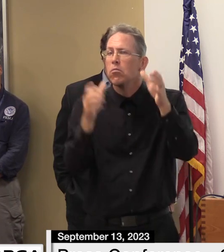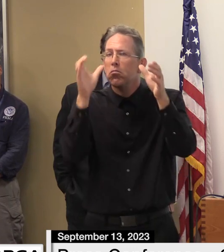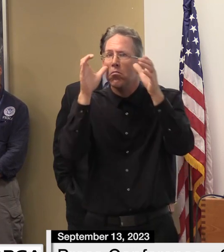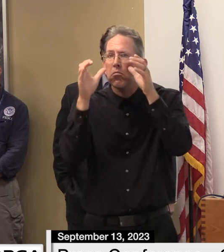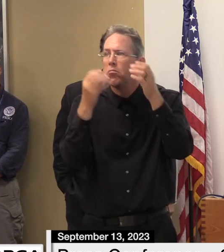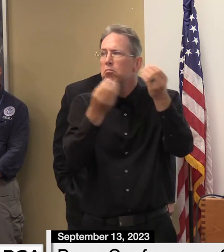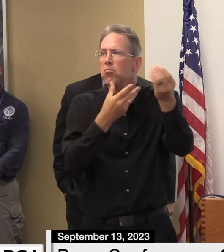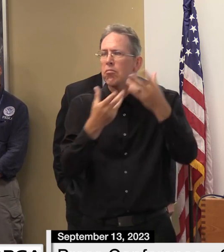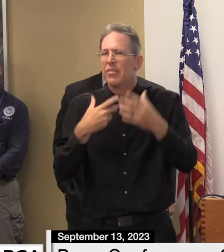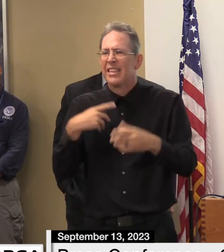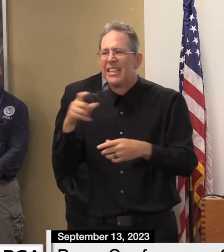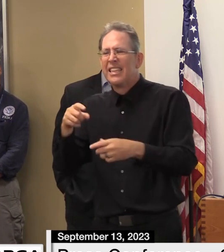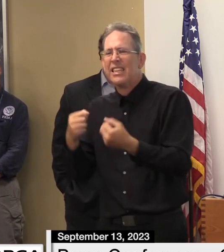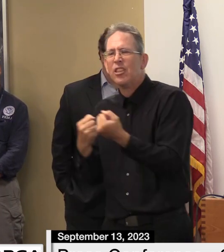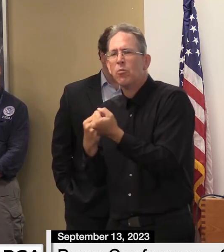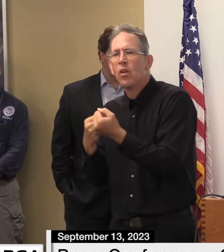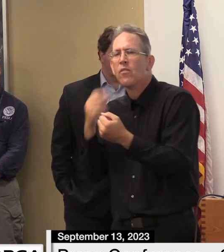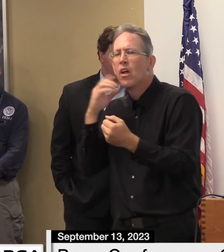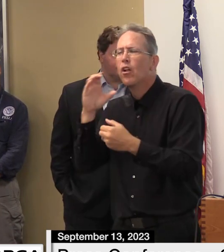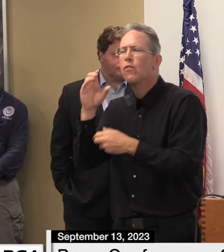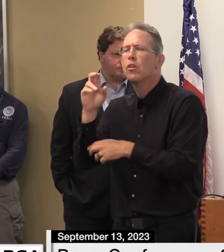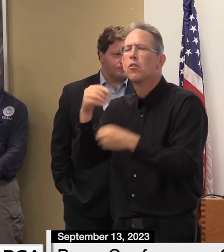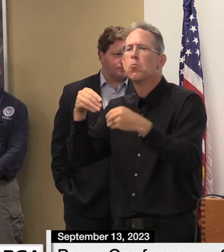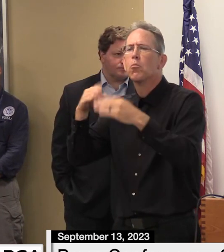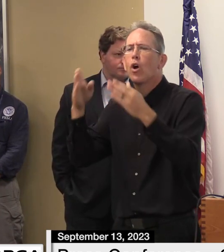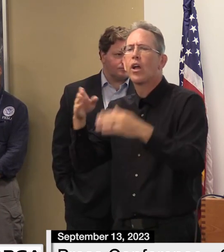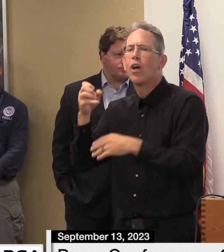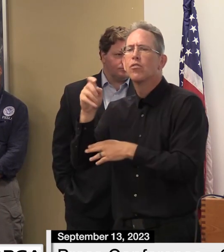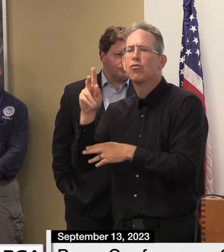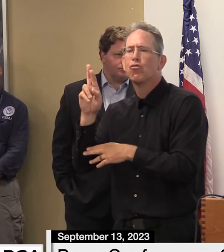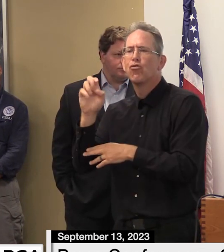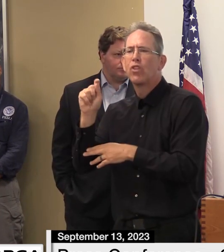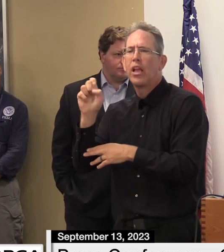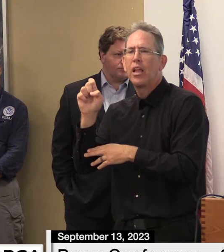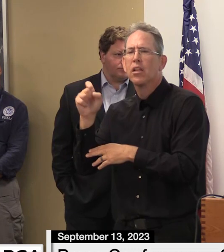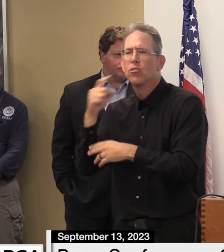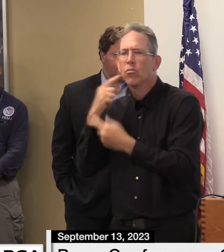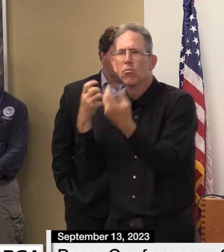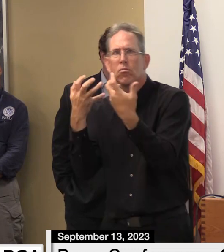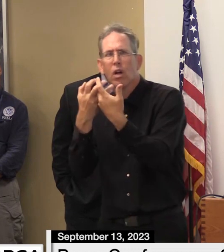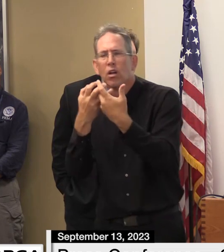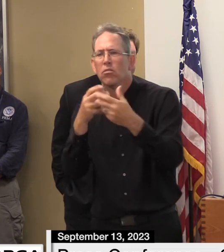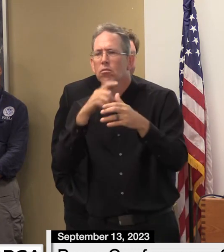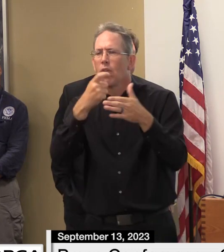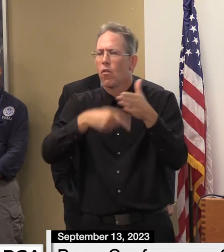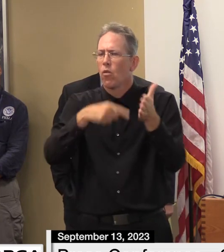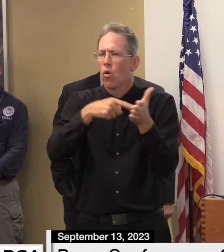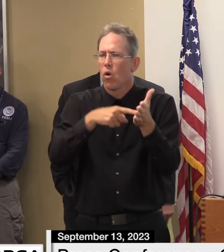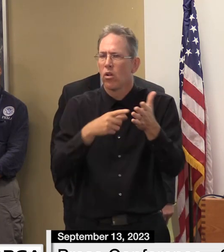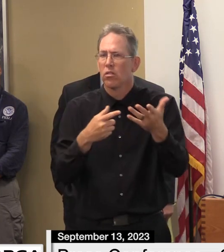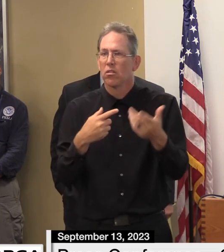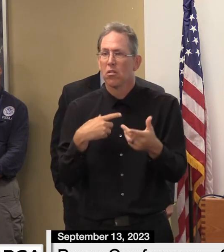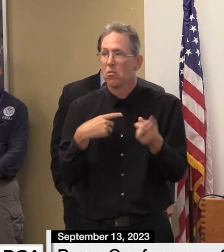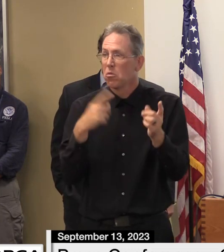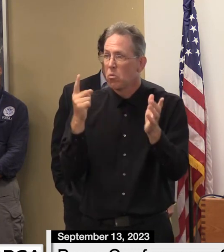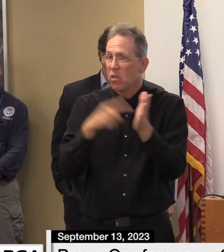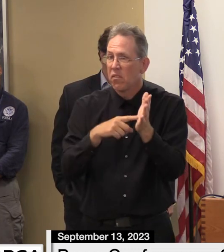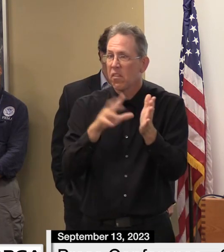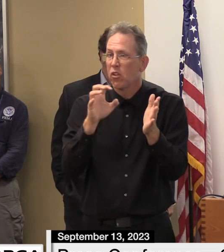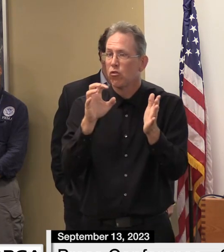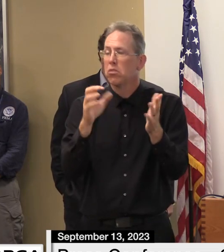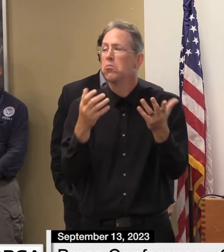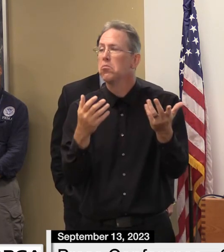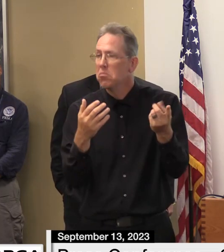support market rate rental housing. So this would be a one-bedroom apartment, maybe renting for $2,500. And through the